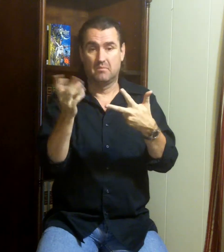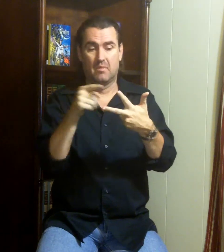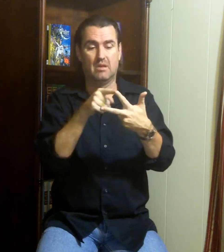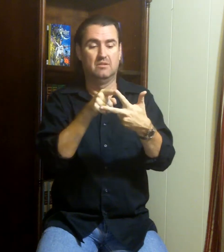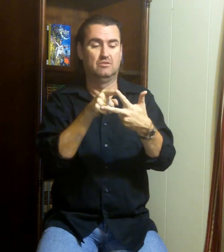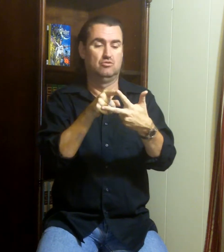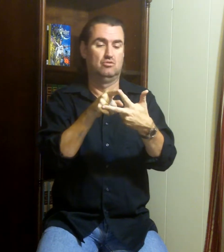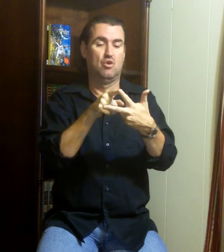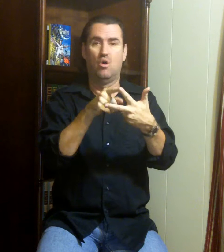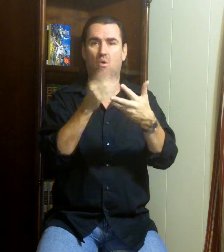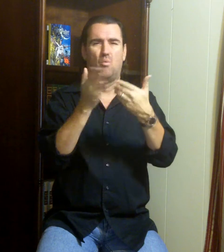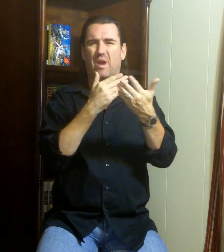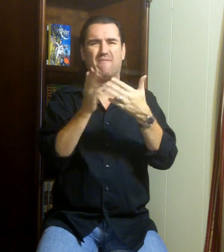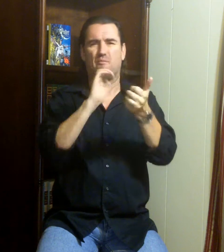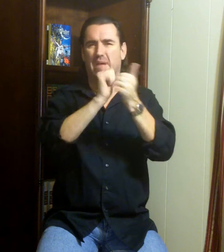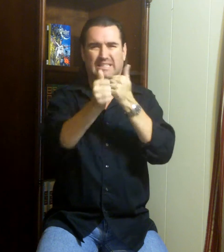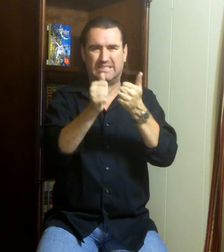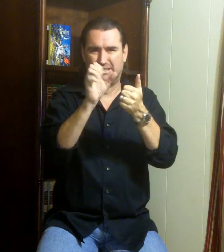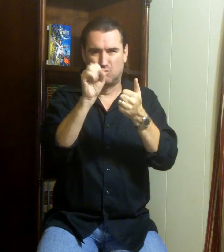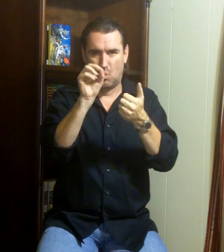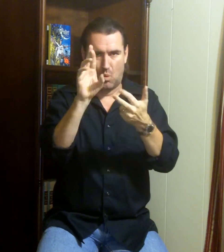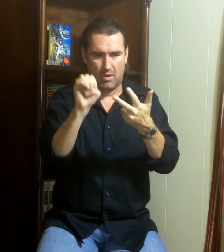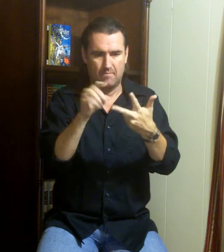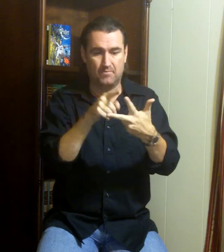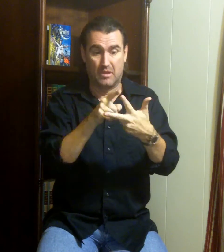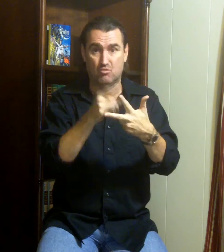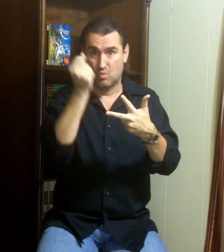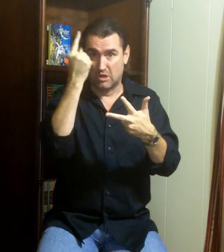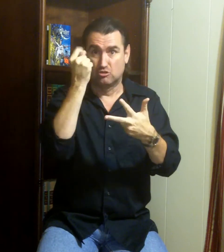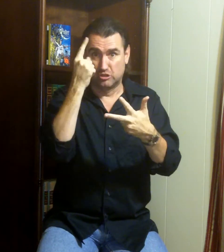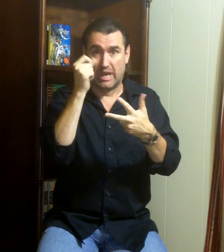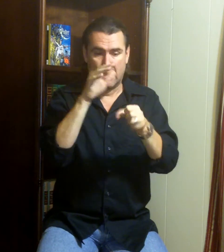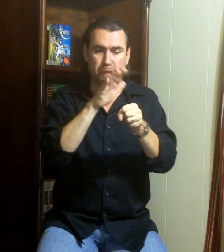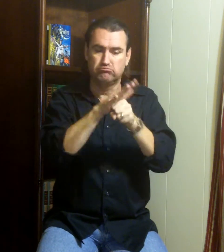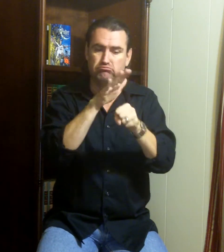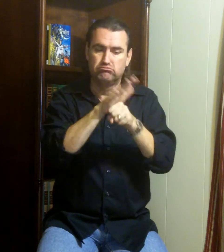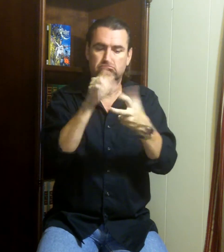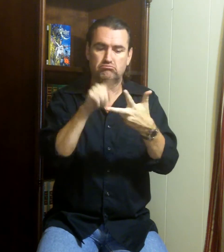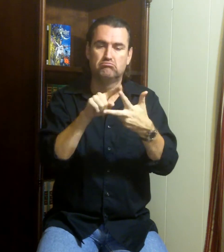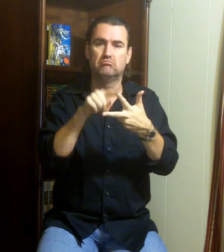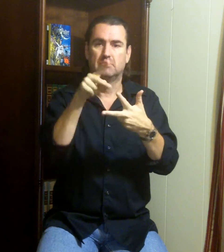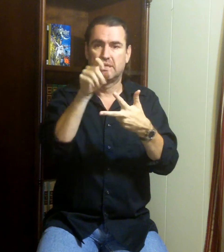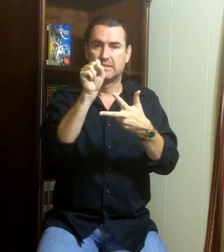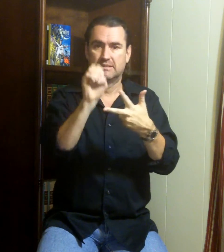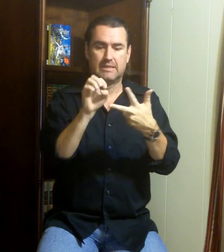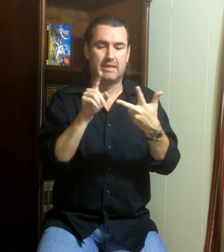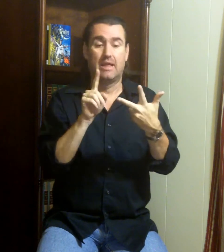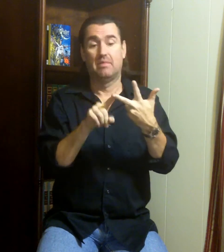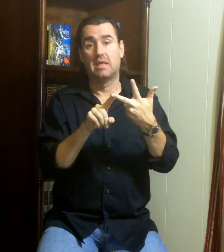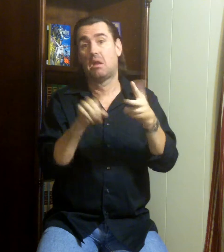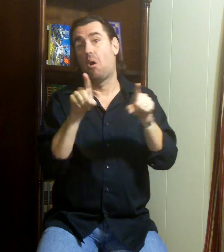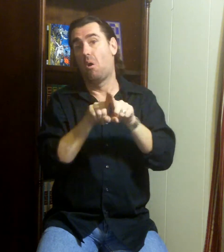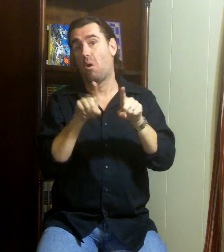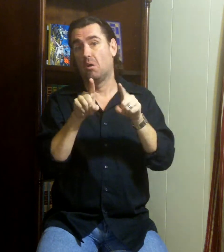number is. You understood a passing amount in PSE, and then let's say you also understood nothing of